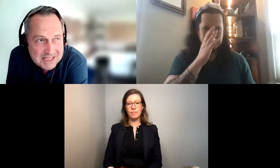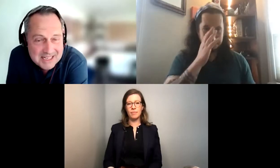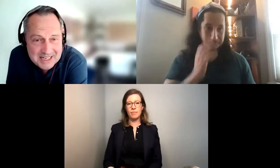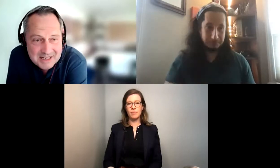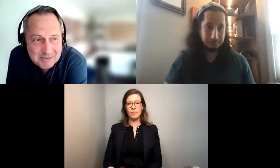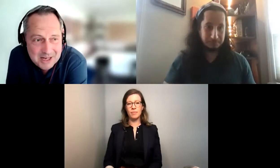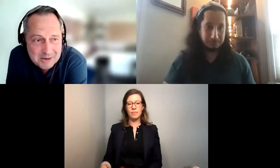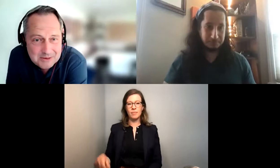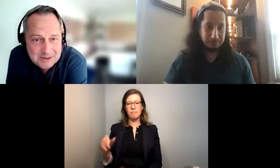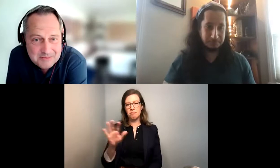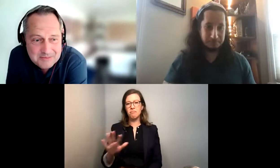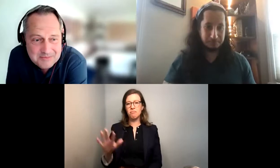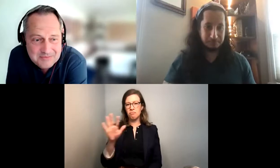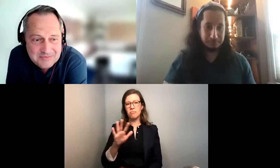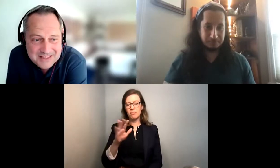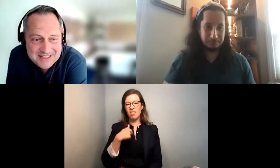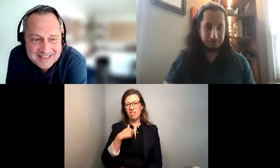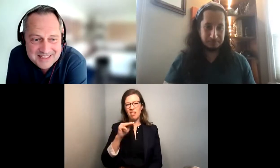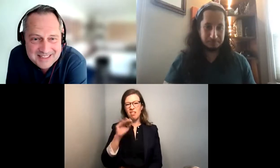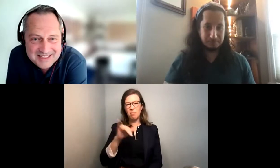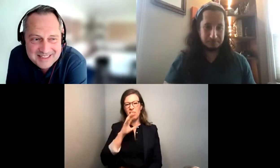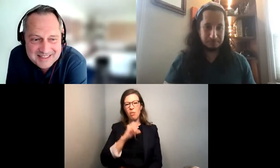I guess, yeah, I'm that old.